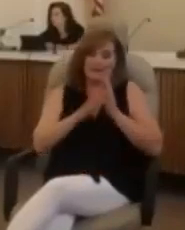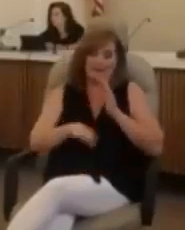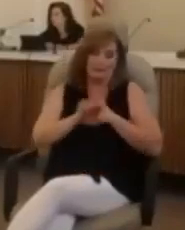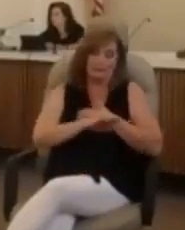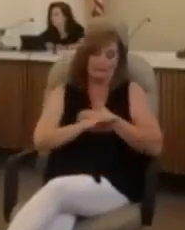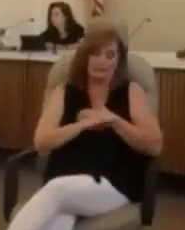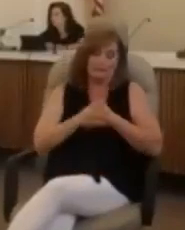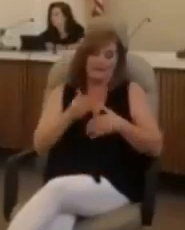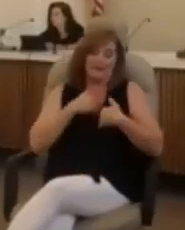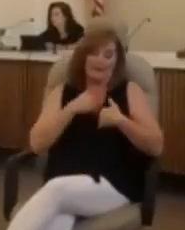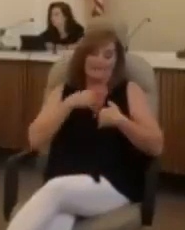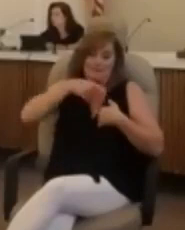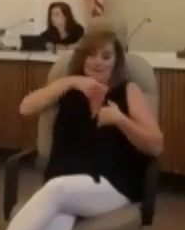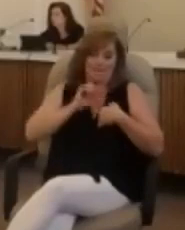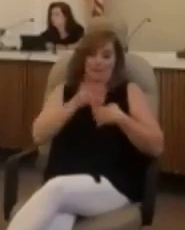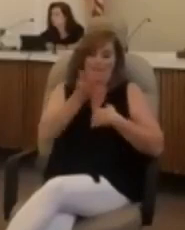there.